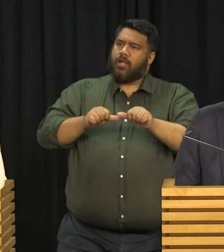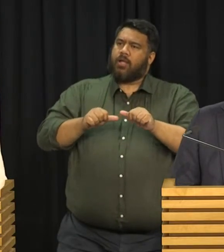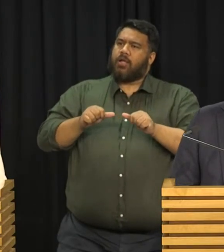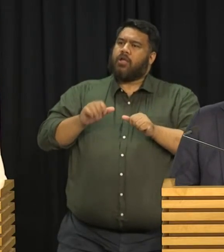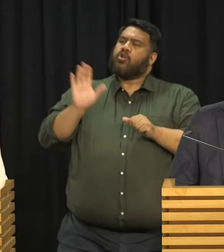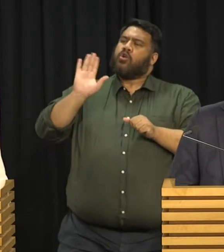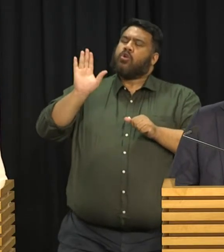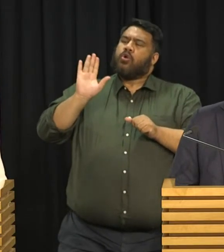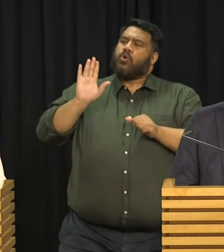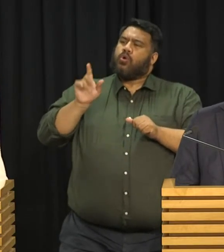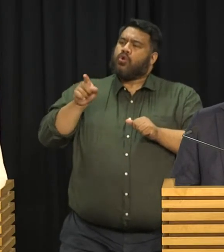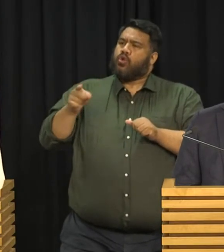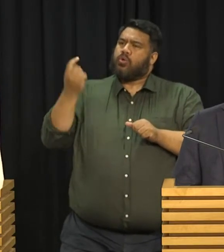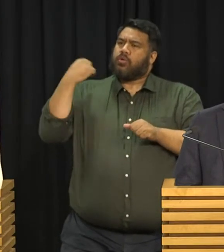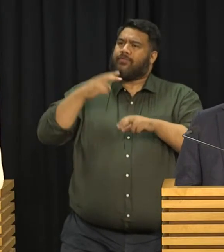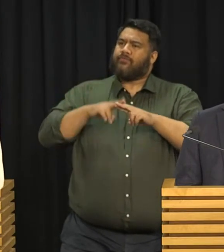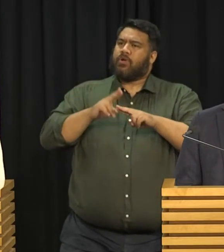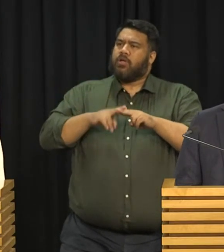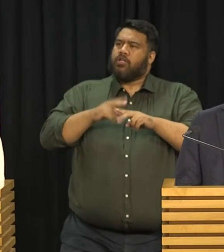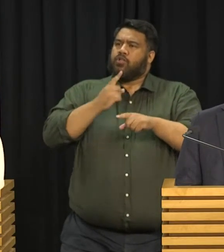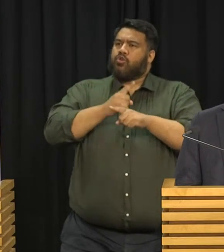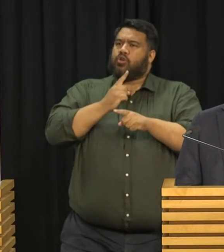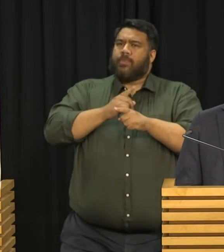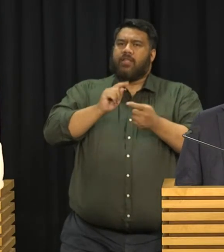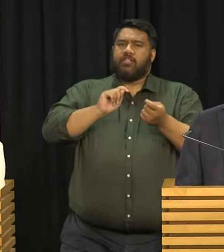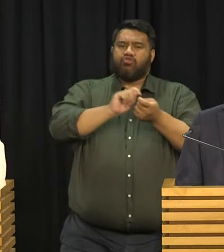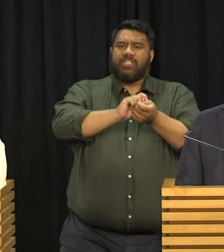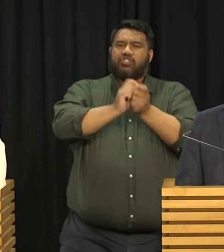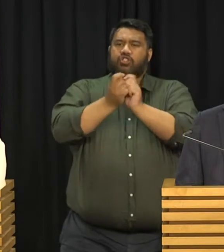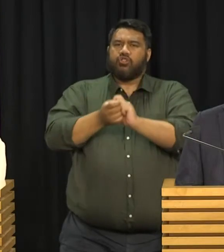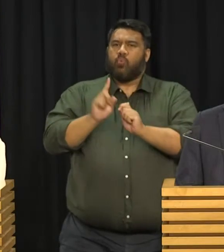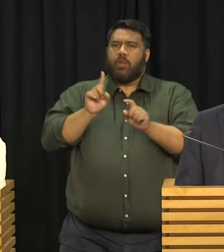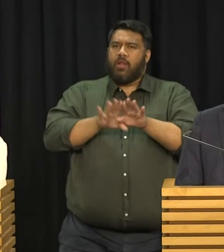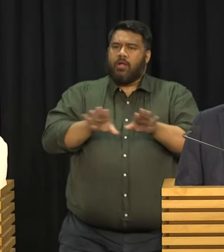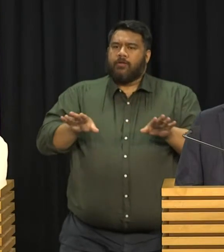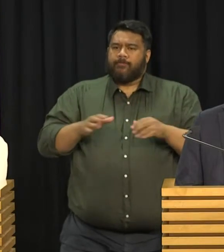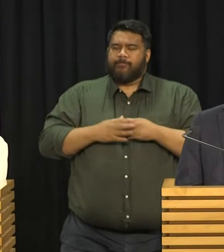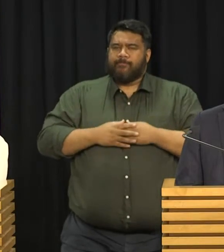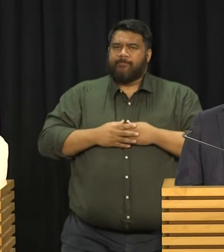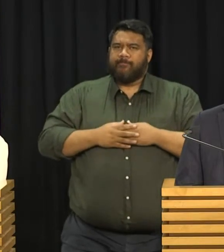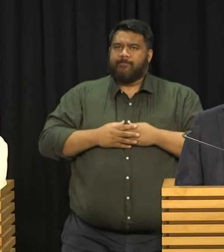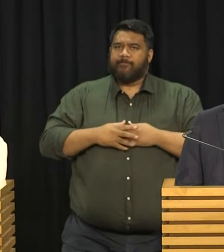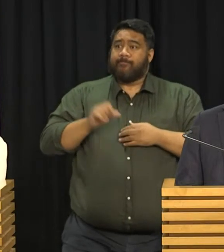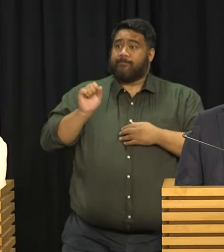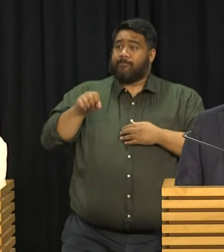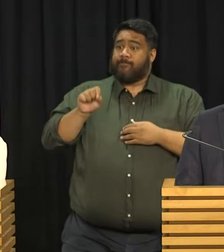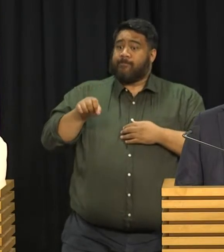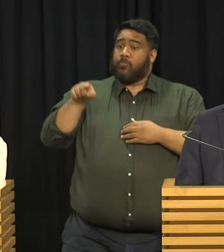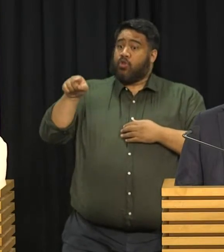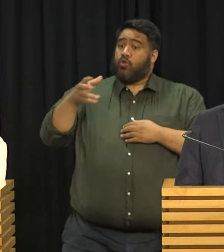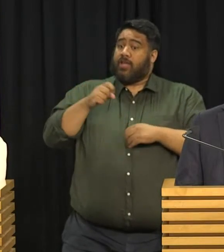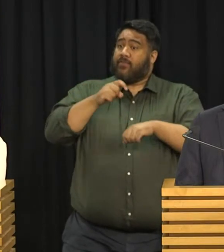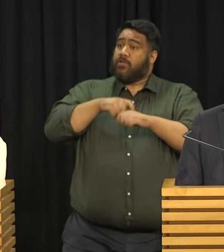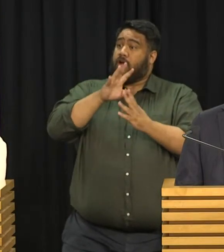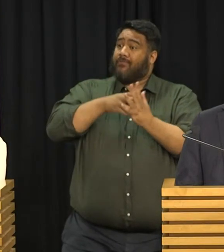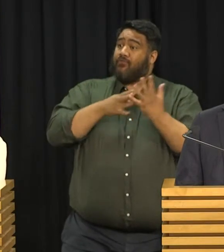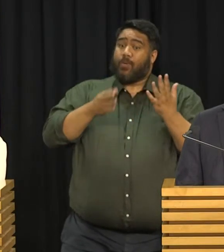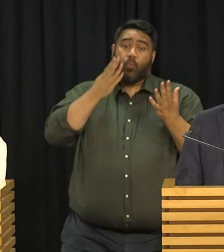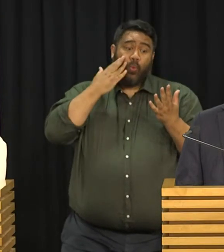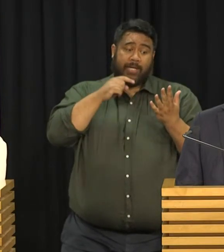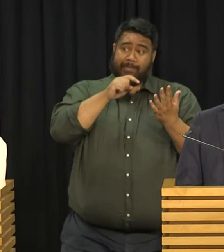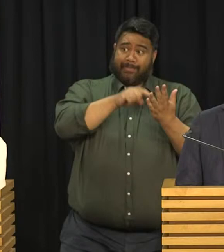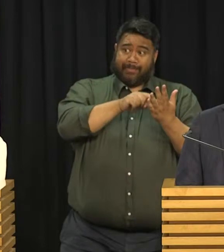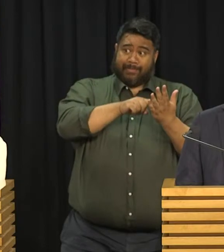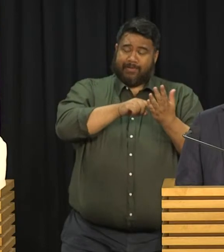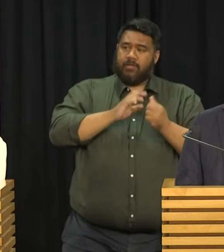On Friday you talked about what the transition looks like? Yeah. So, firstly, do you have an exact time frame on when you're planning to do that? And